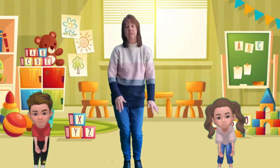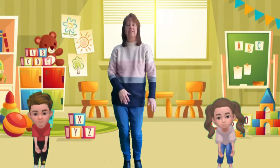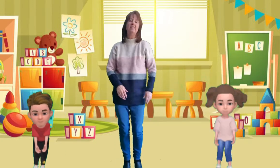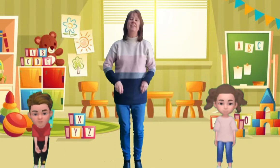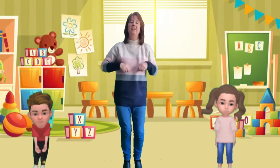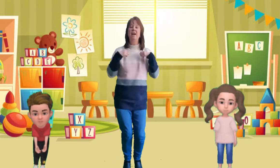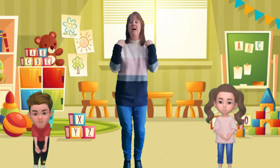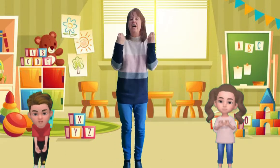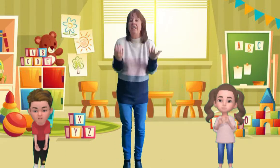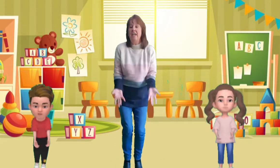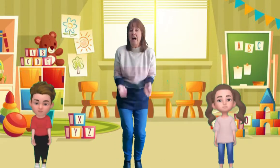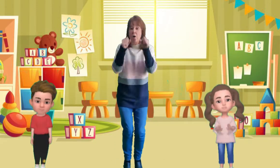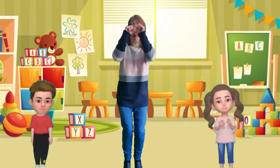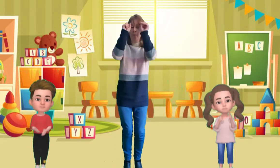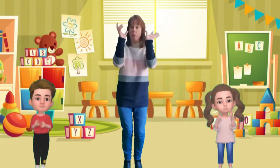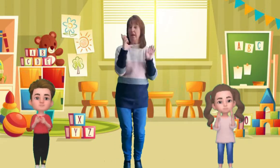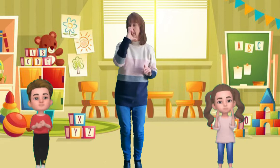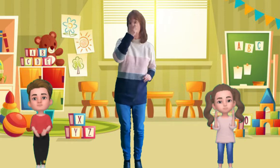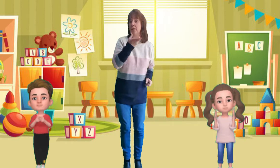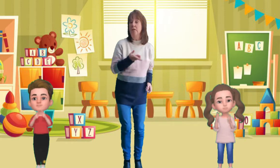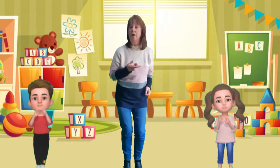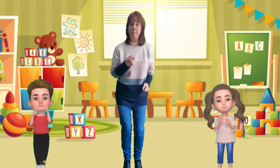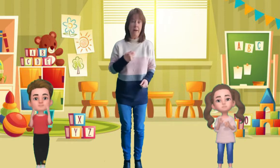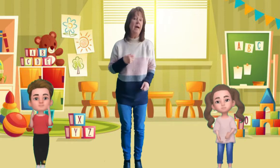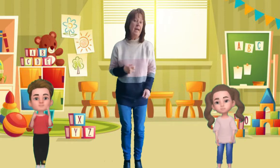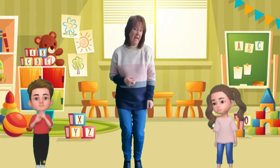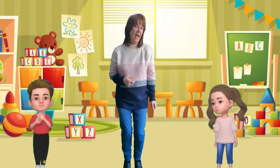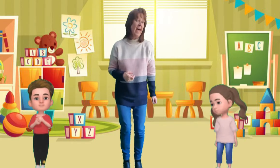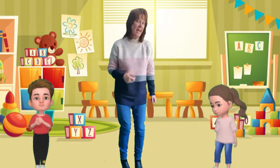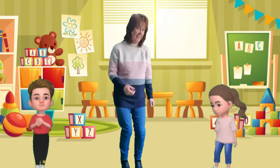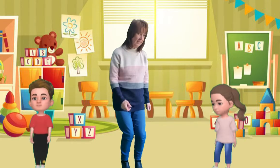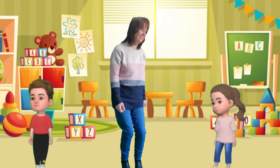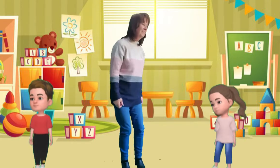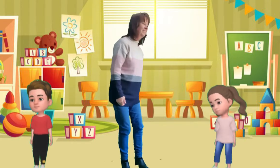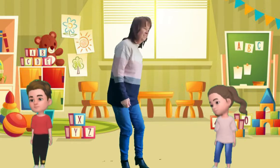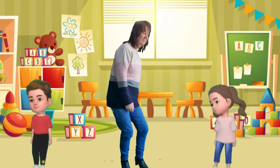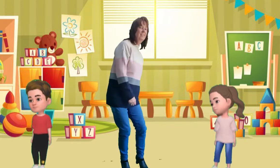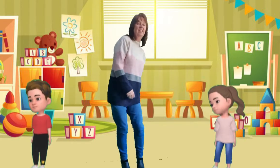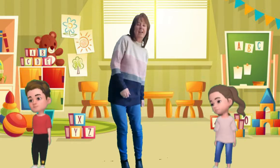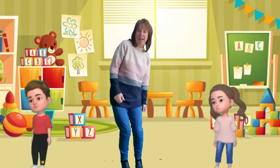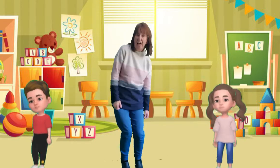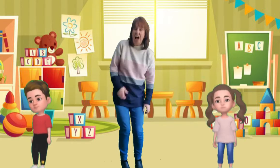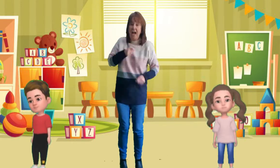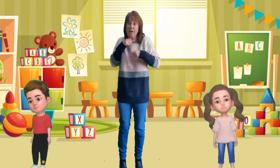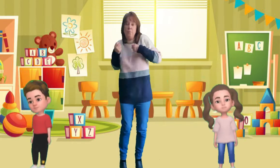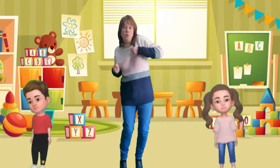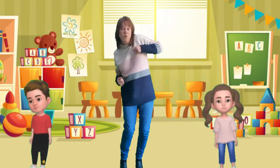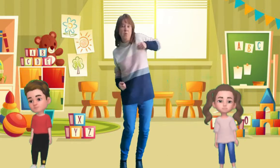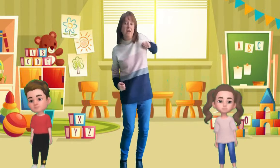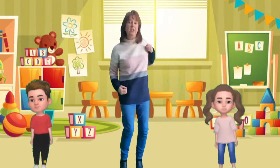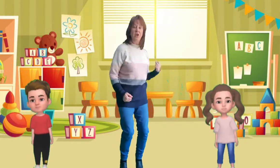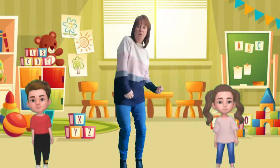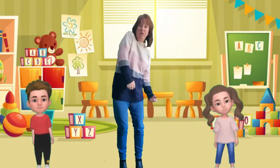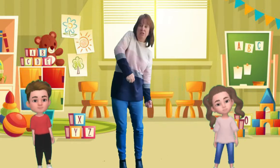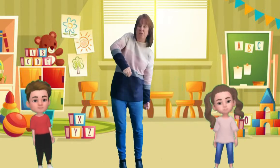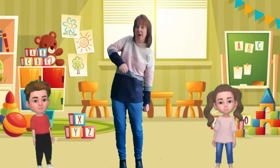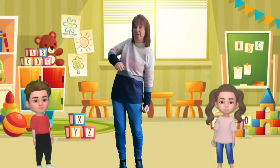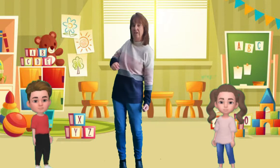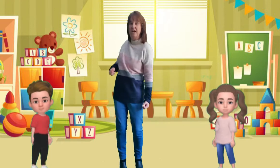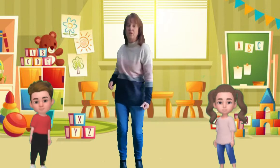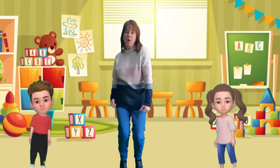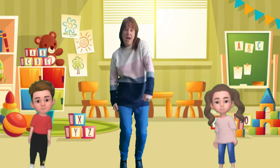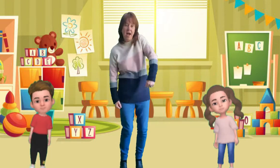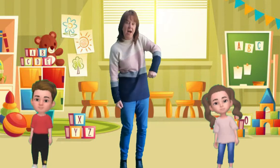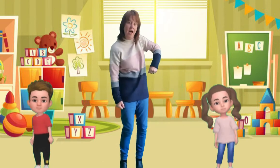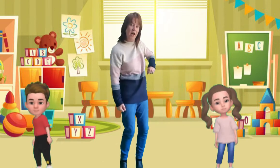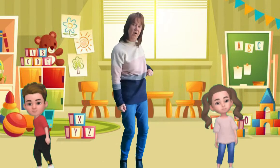toes. Now I'm awake, I can nod my head. I can move my shoulders